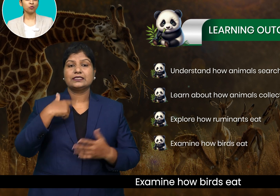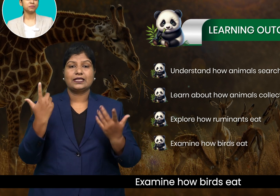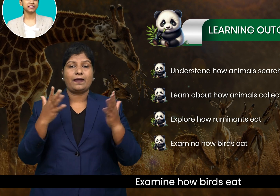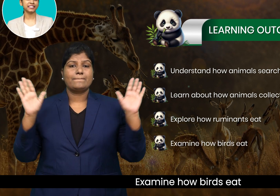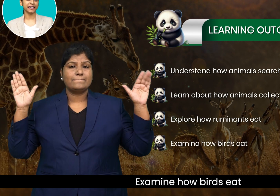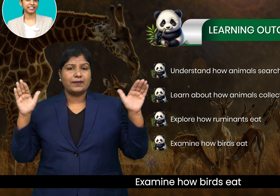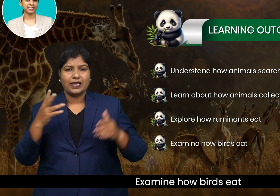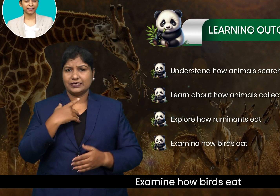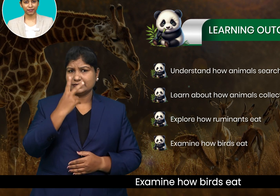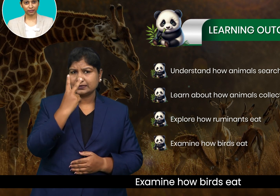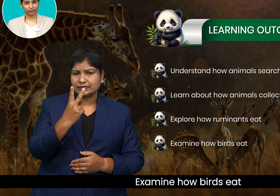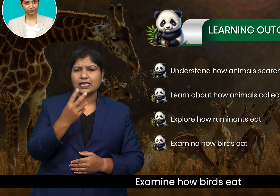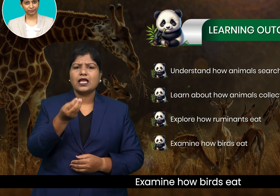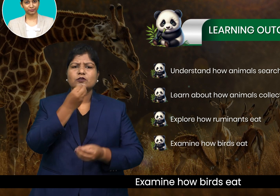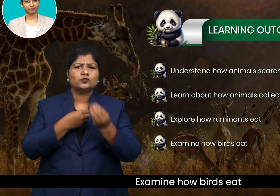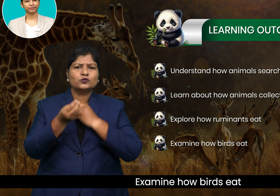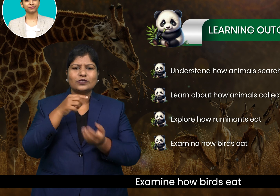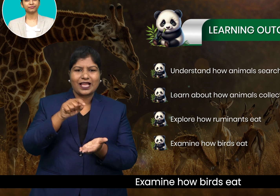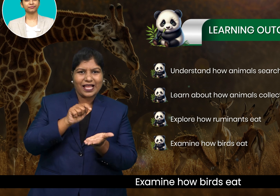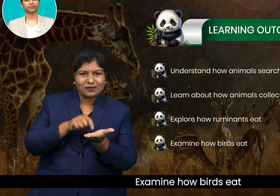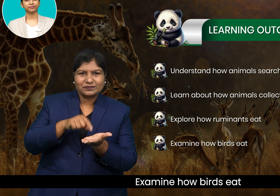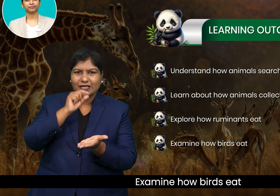Examine how birds eat.